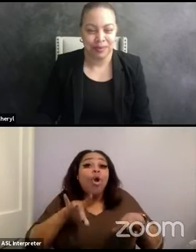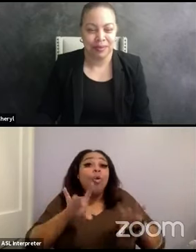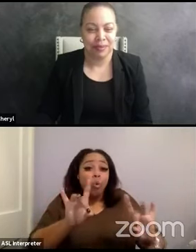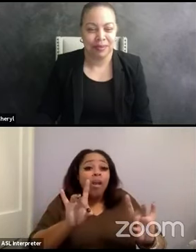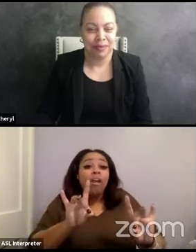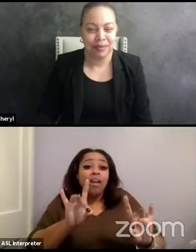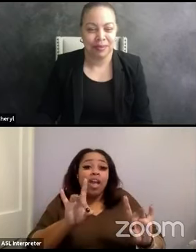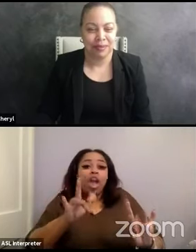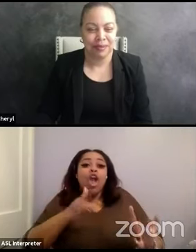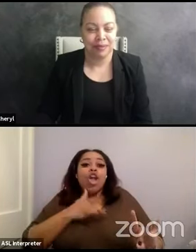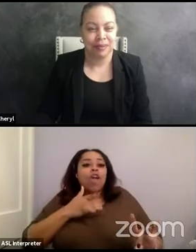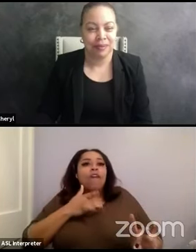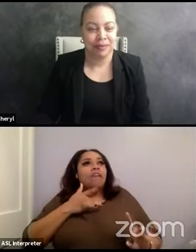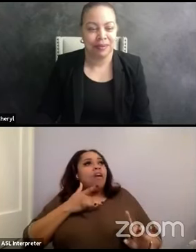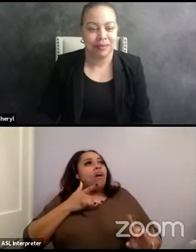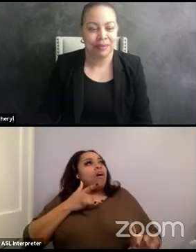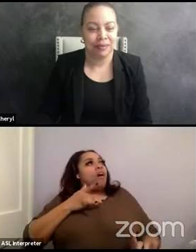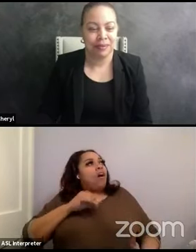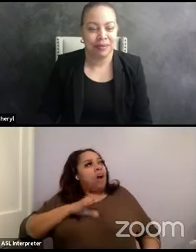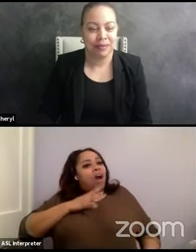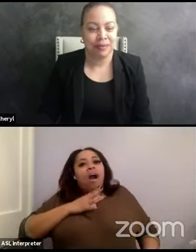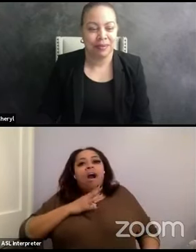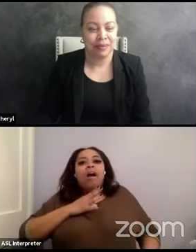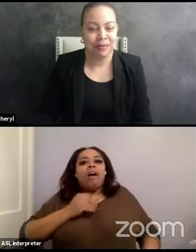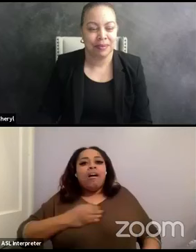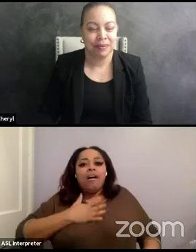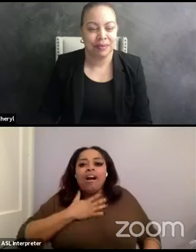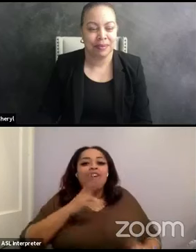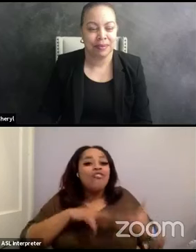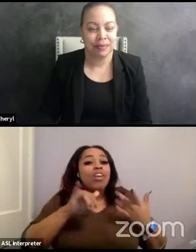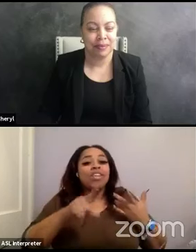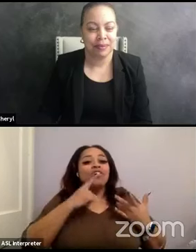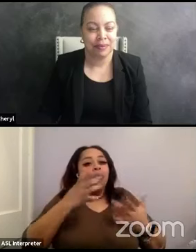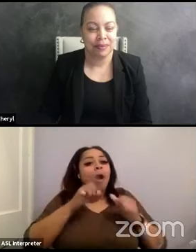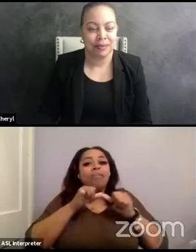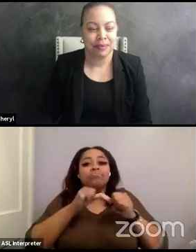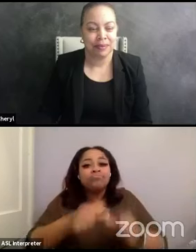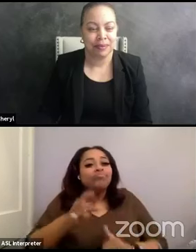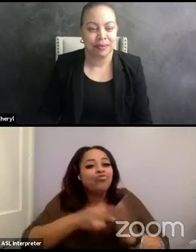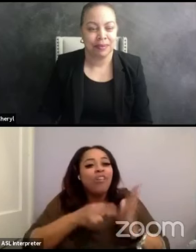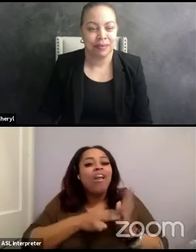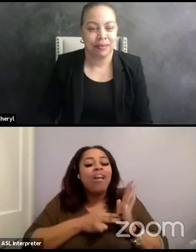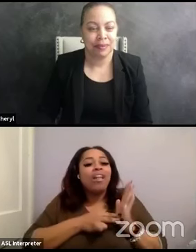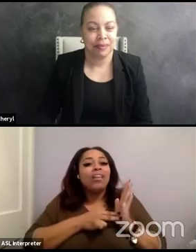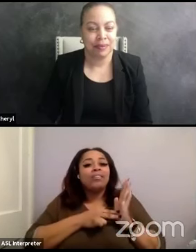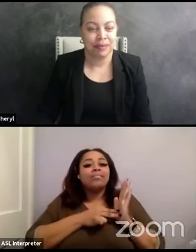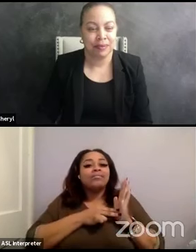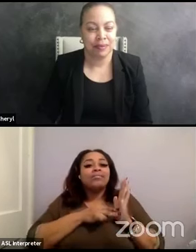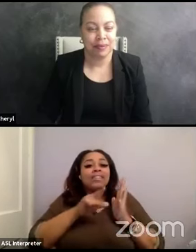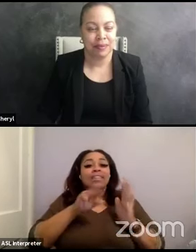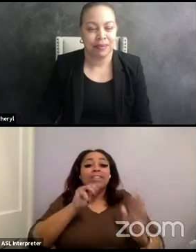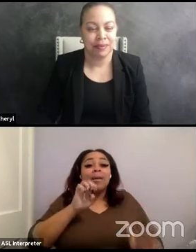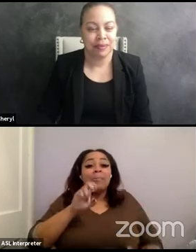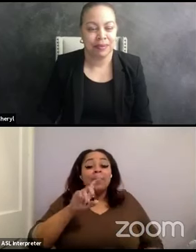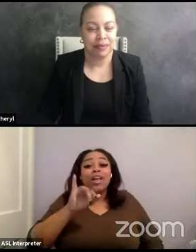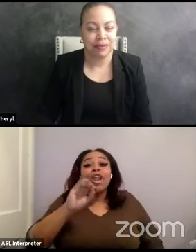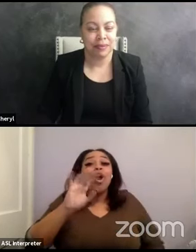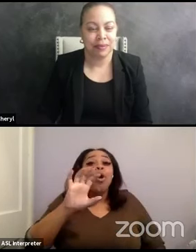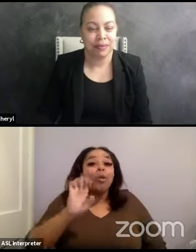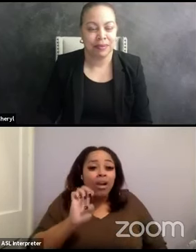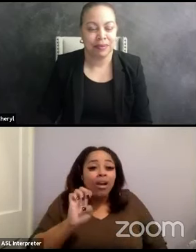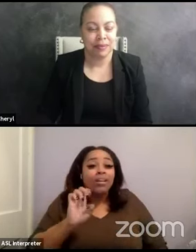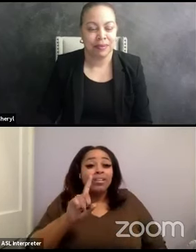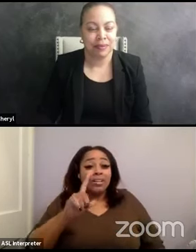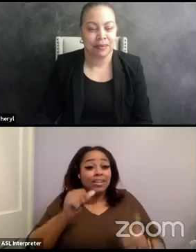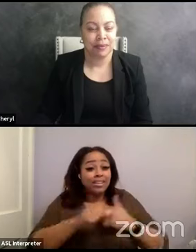you'll feel so validated by reading this that you'll want to continue reading it. Like this is Mediocre on the Dangerous Legacy of White